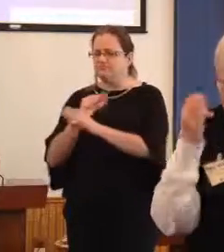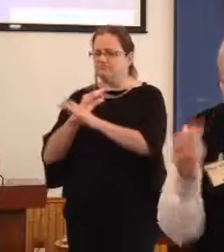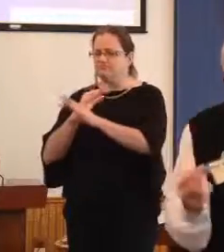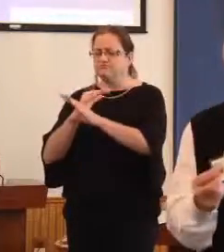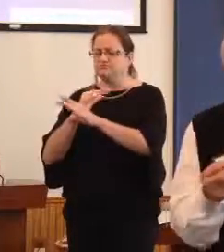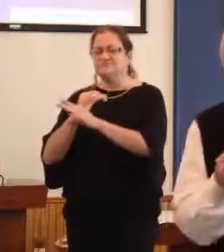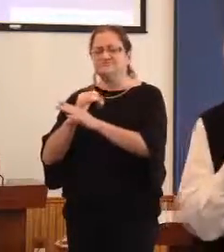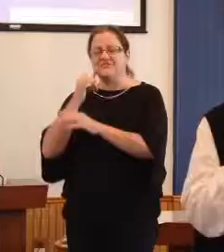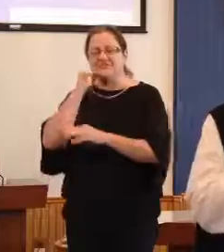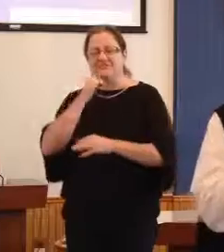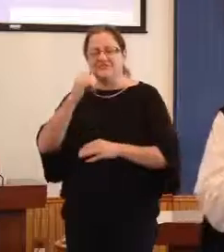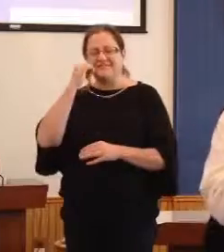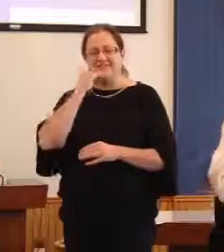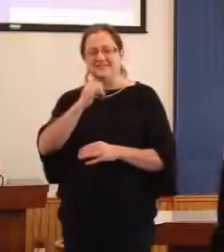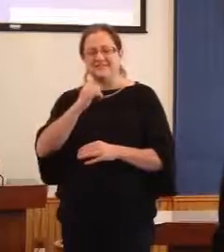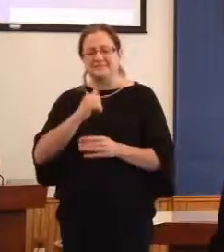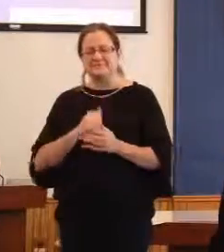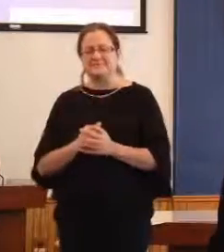And yet